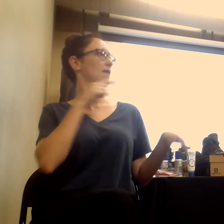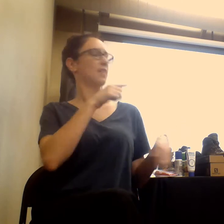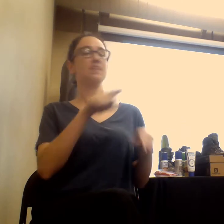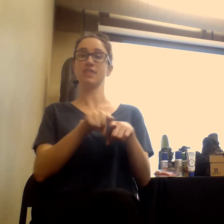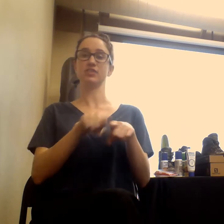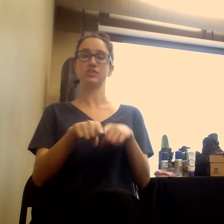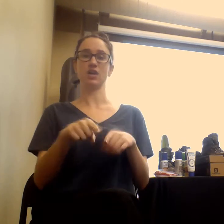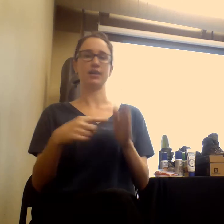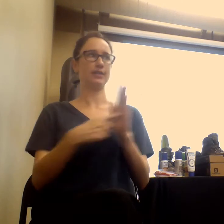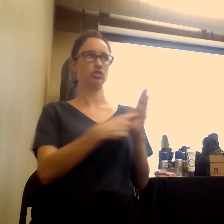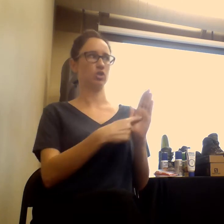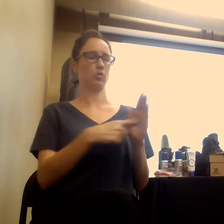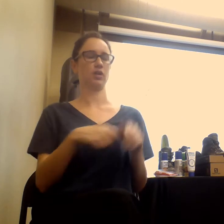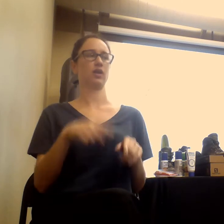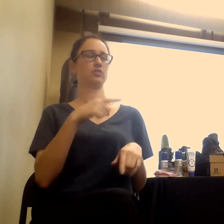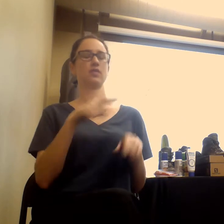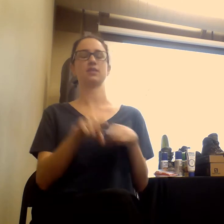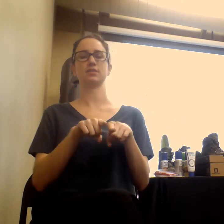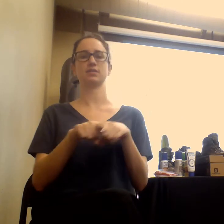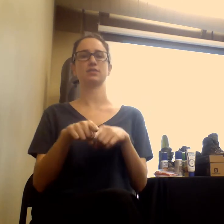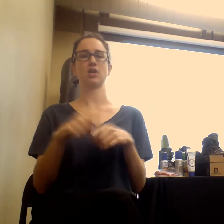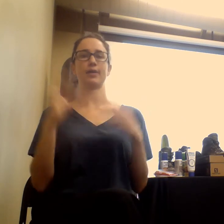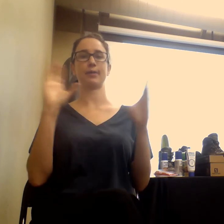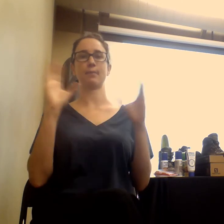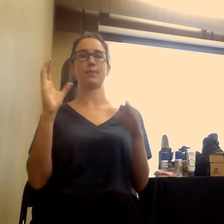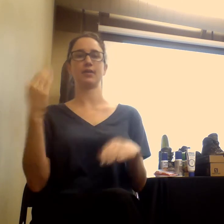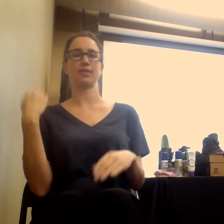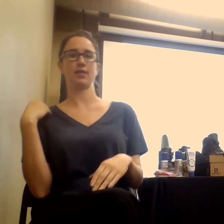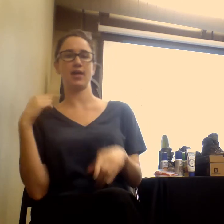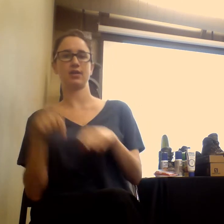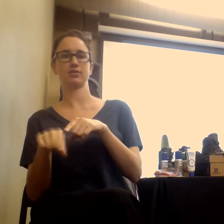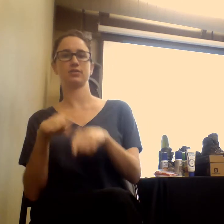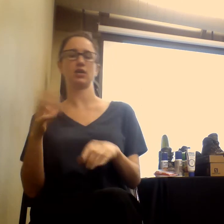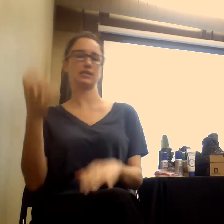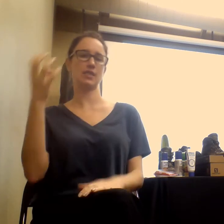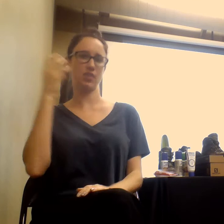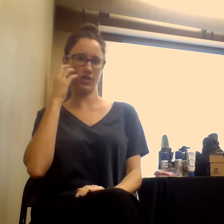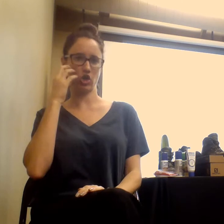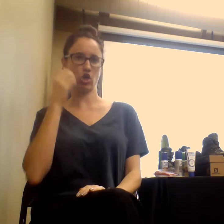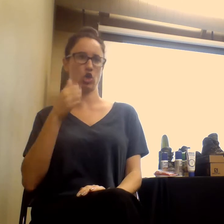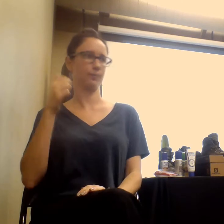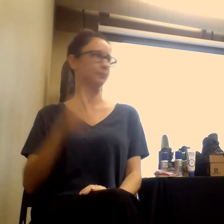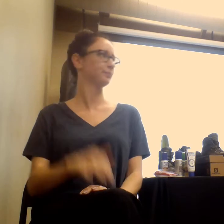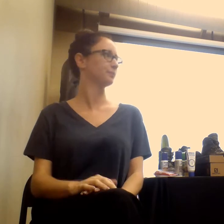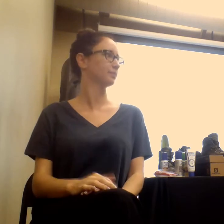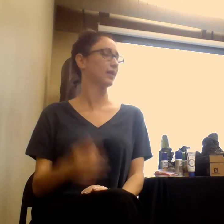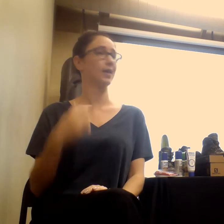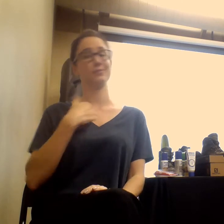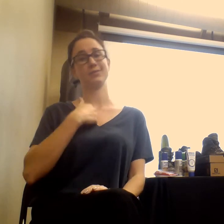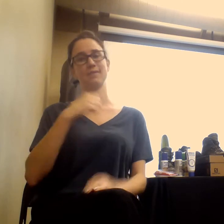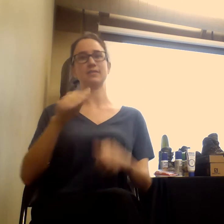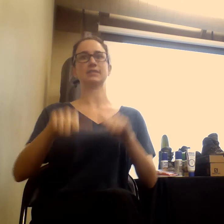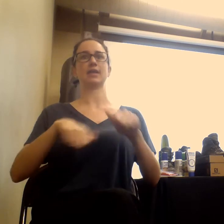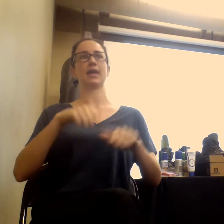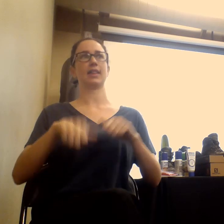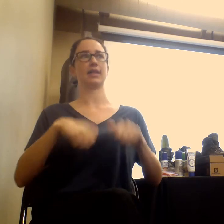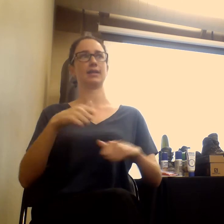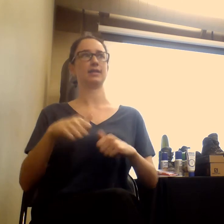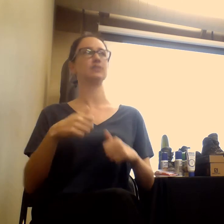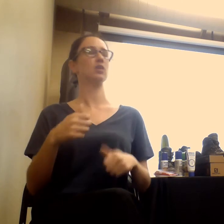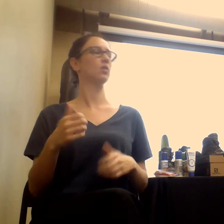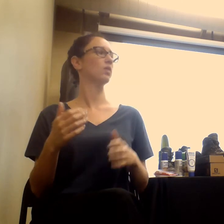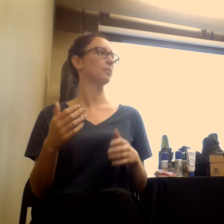Again, personal preference. I'm kind of mentioned that I put on cycling events all over the country. I'm a big cyclist, so most of the time